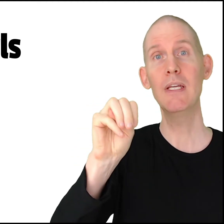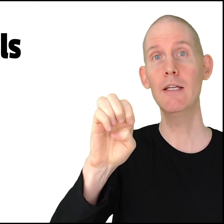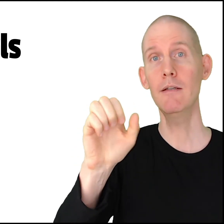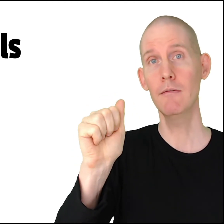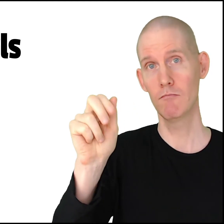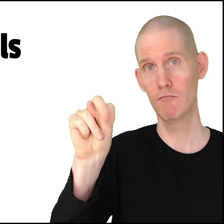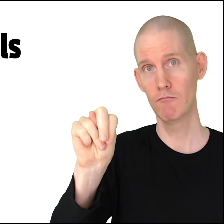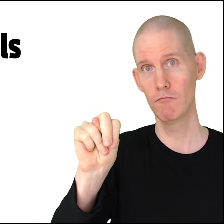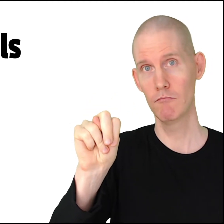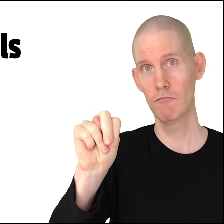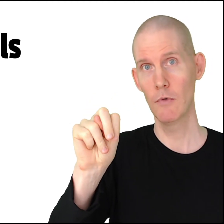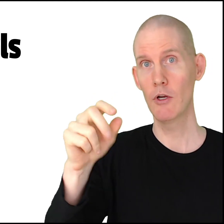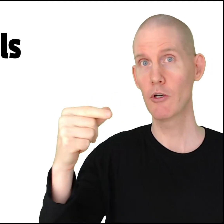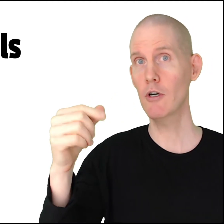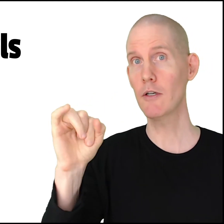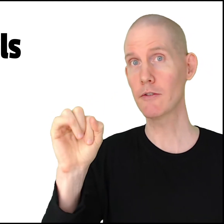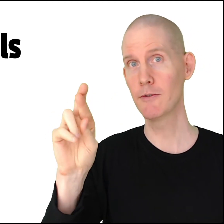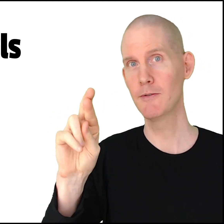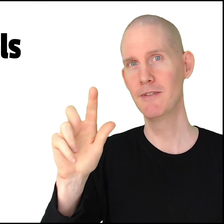Mean girls.